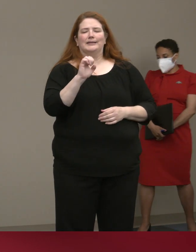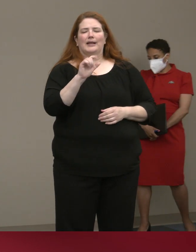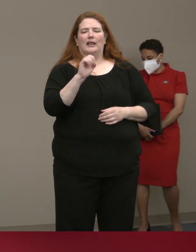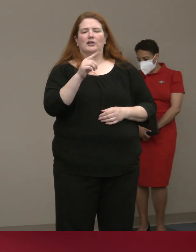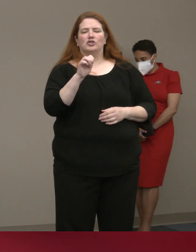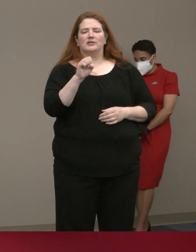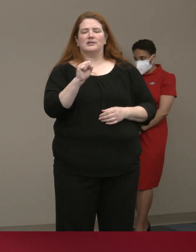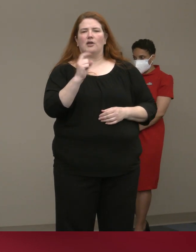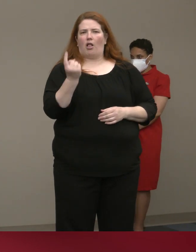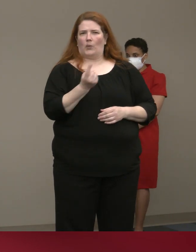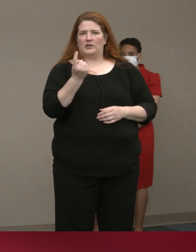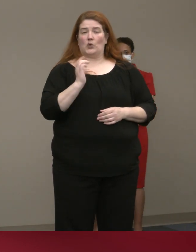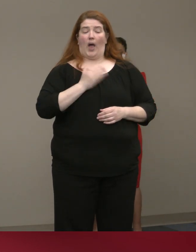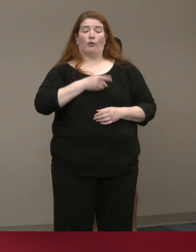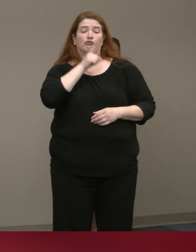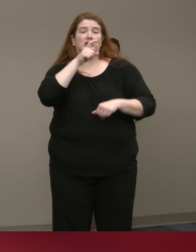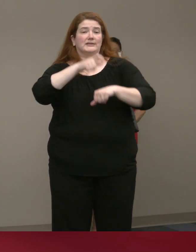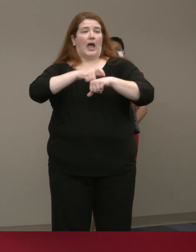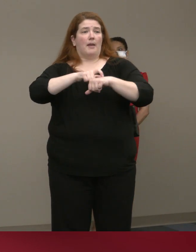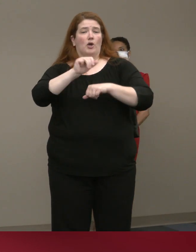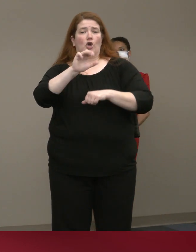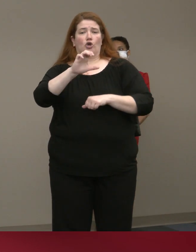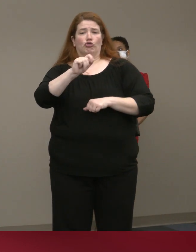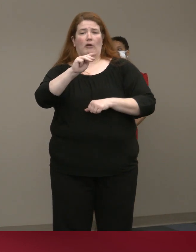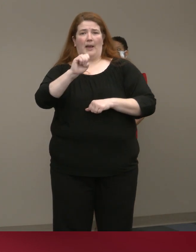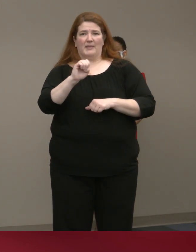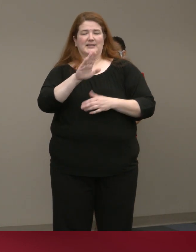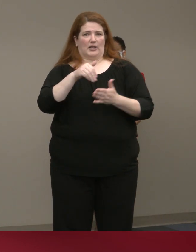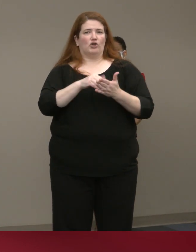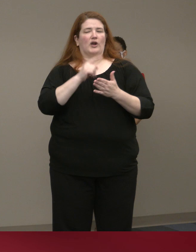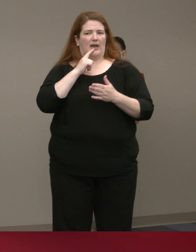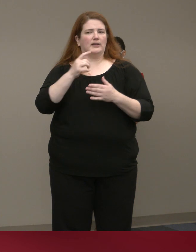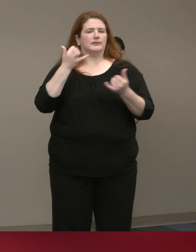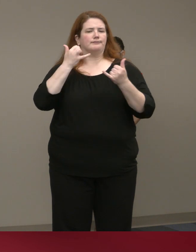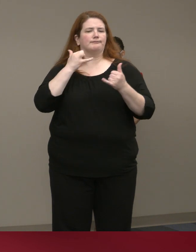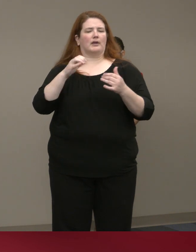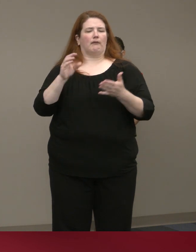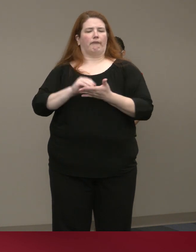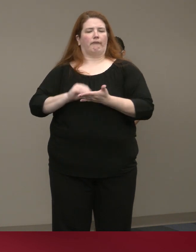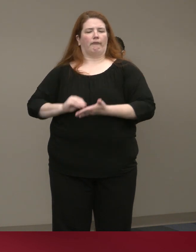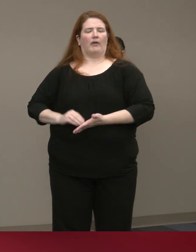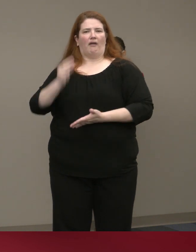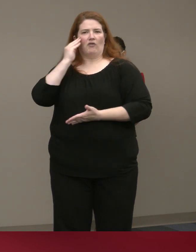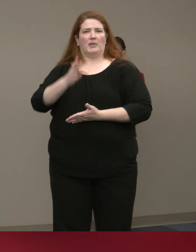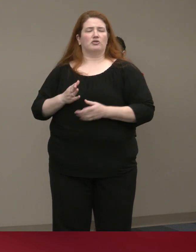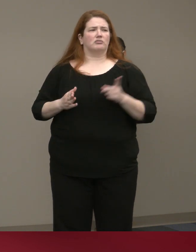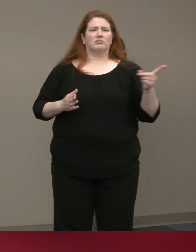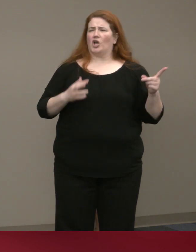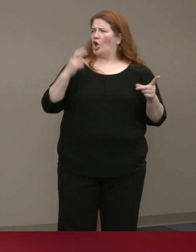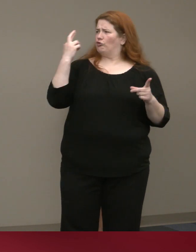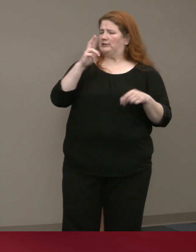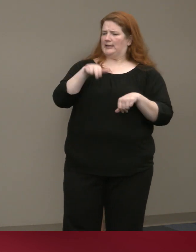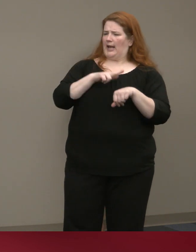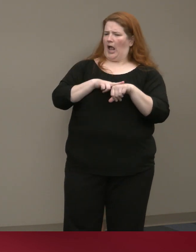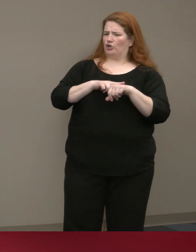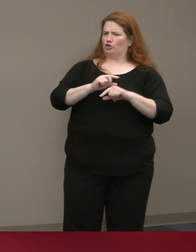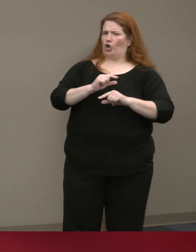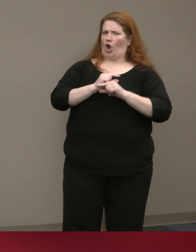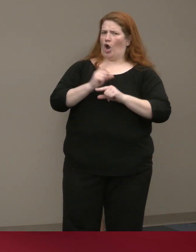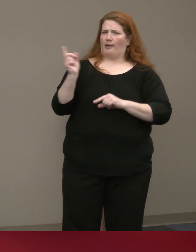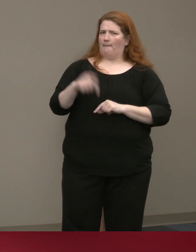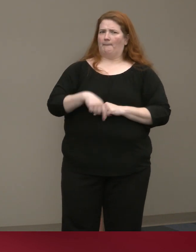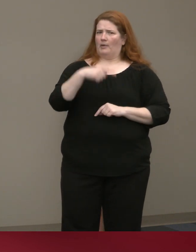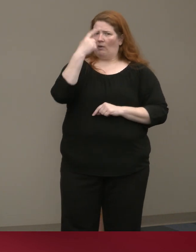center is, as we speak, gathering additional intelligence. Can you explain the role of the National Guard moving forward? We just